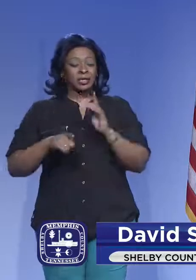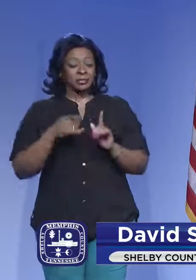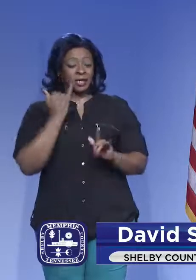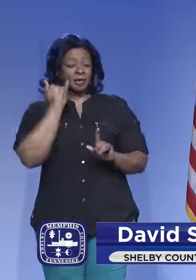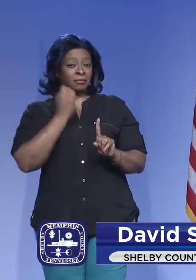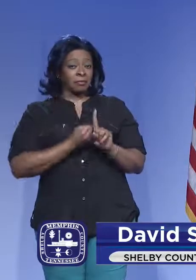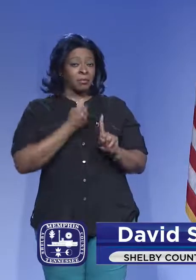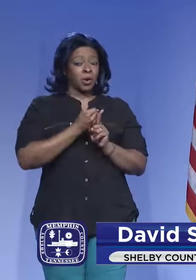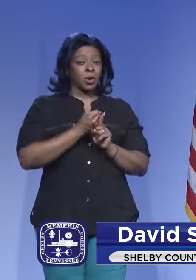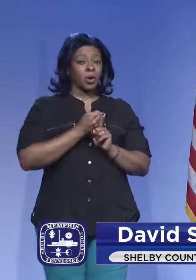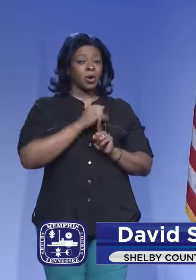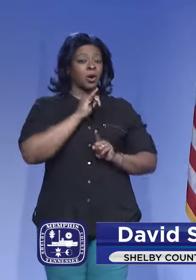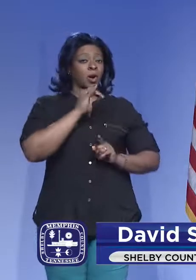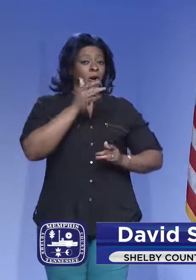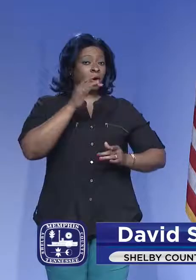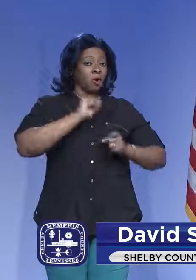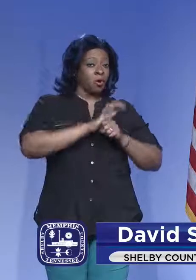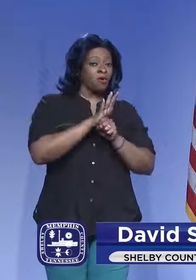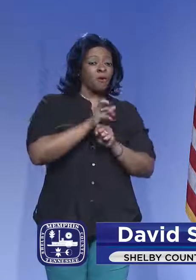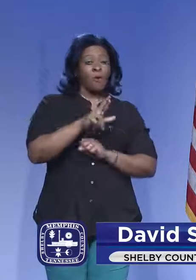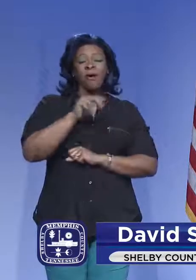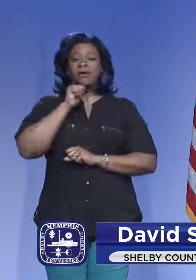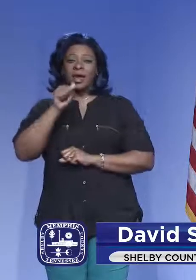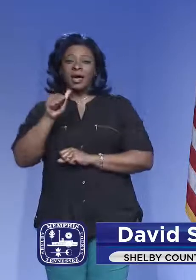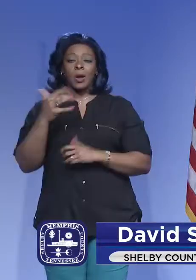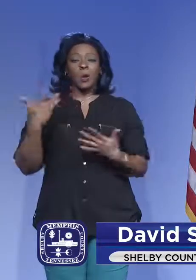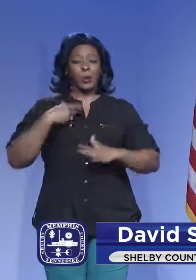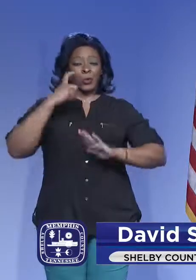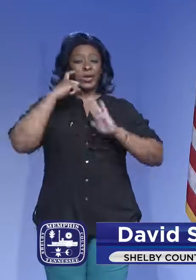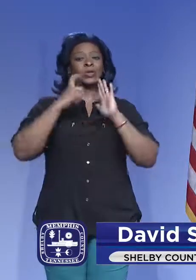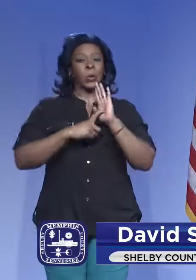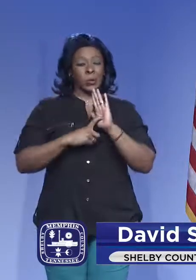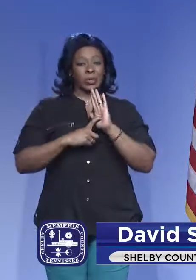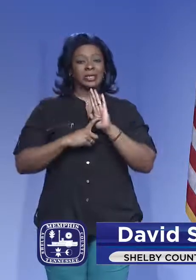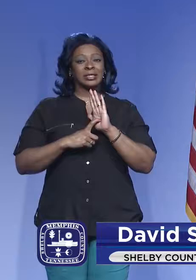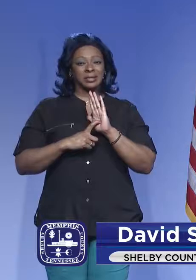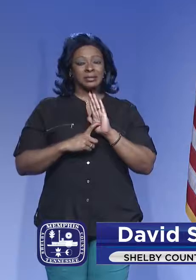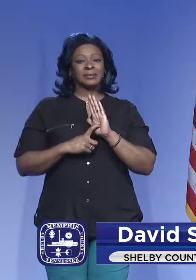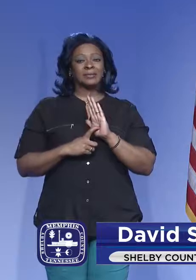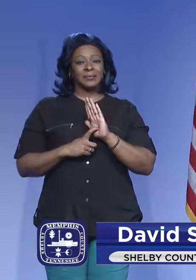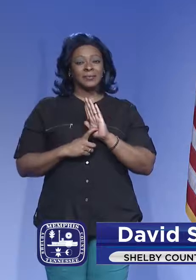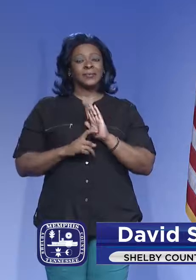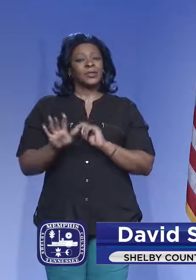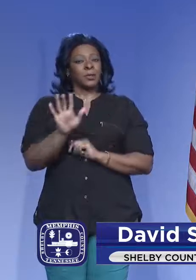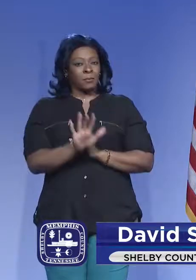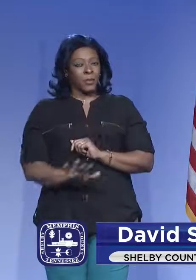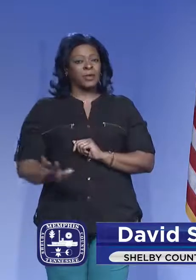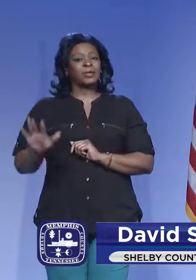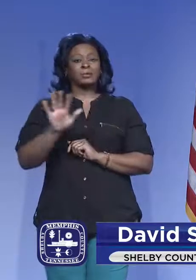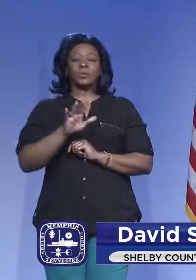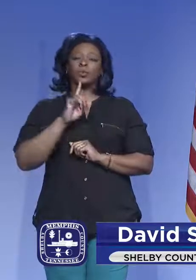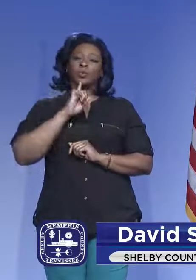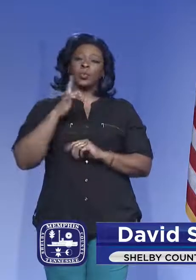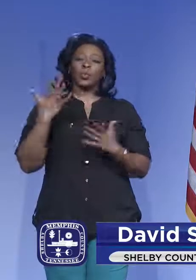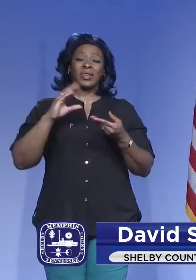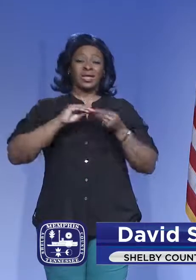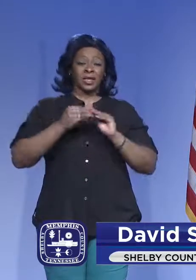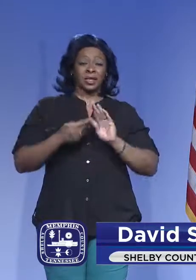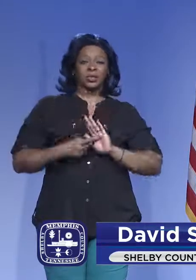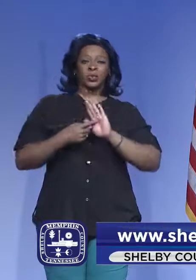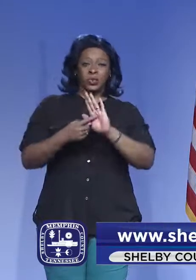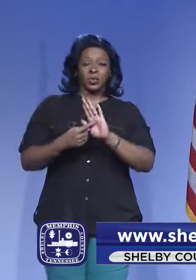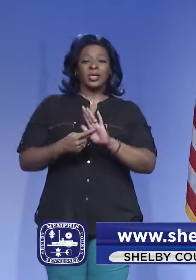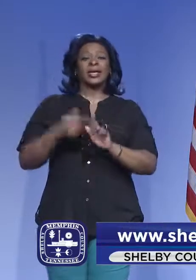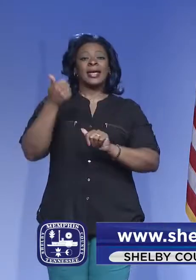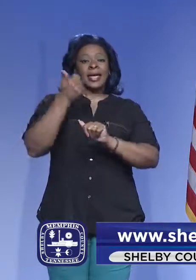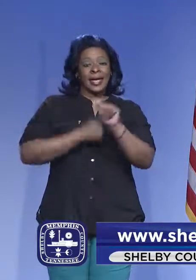COVID antibodies, what we can see is that basically what the data shows is